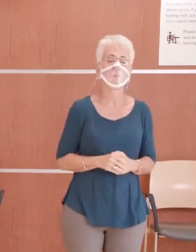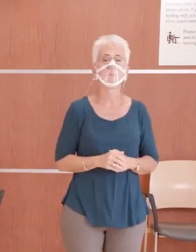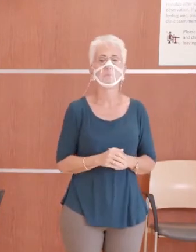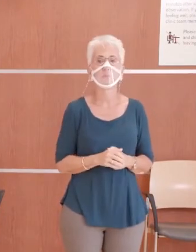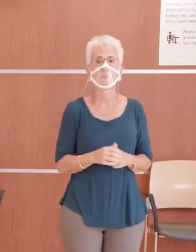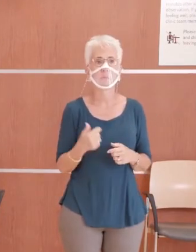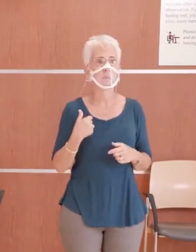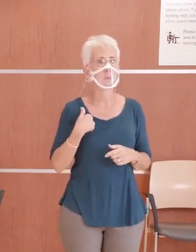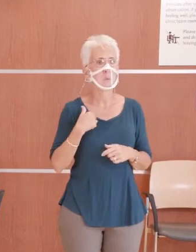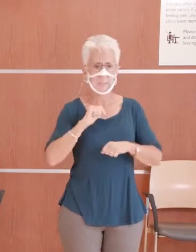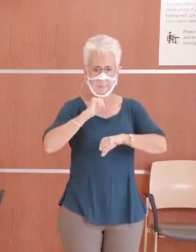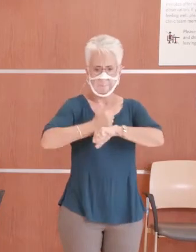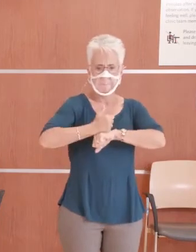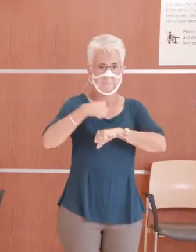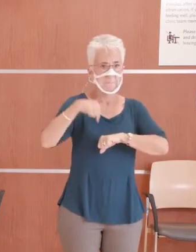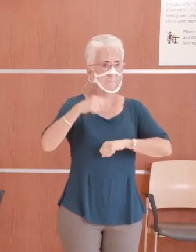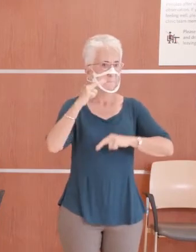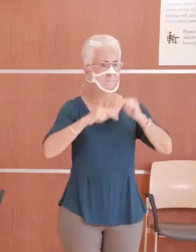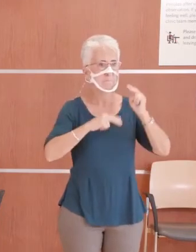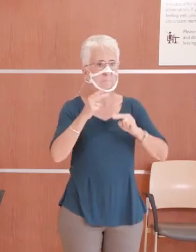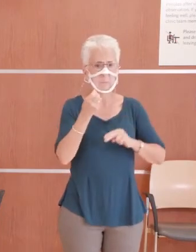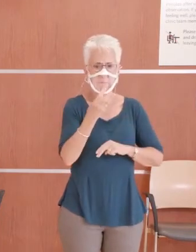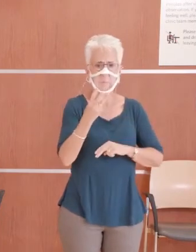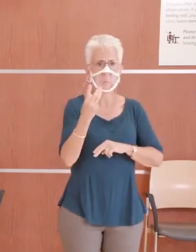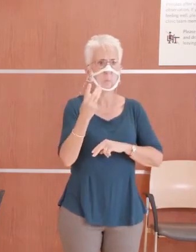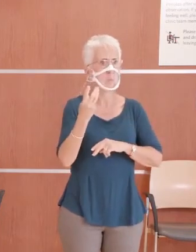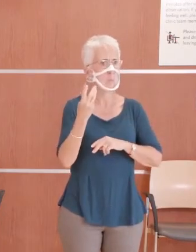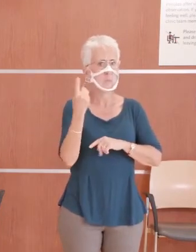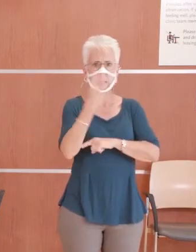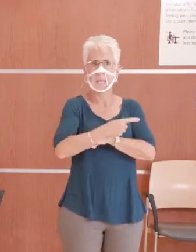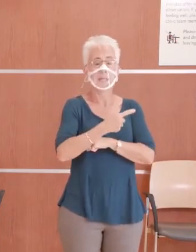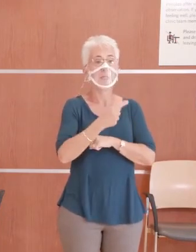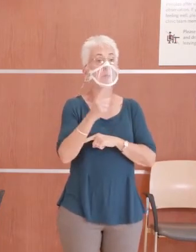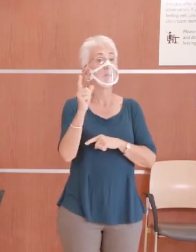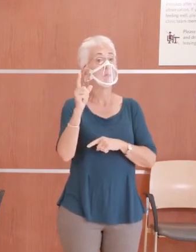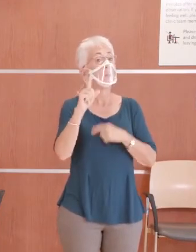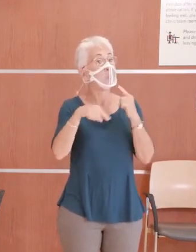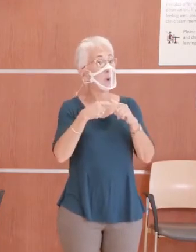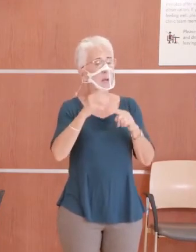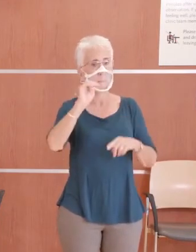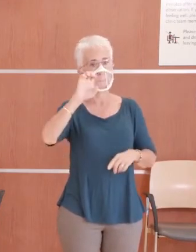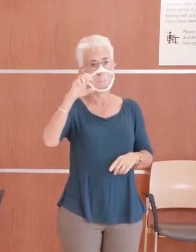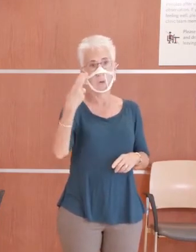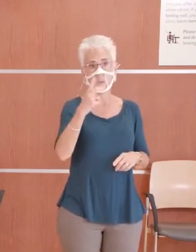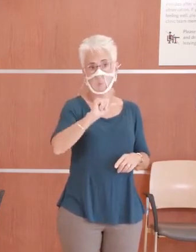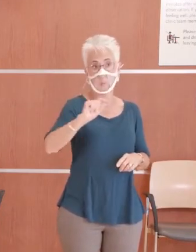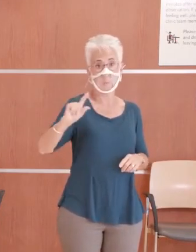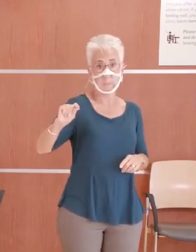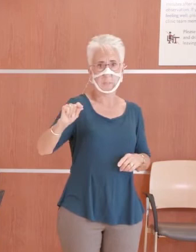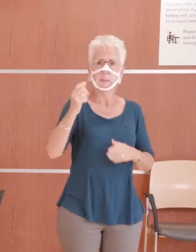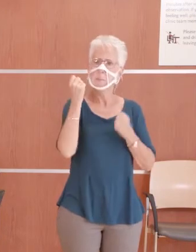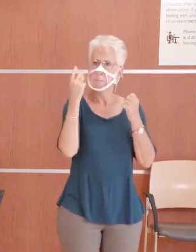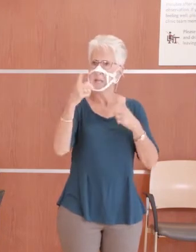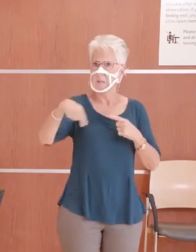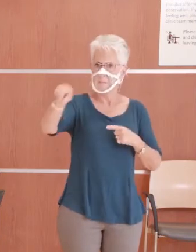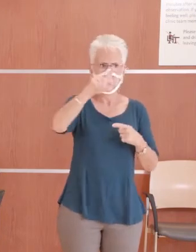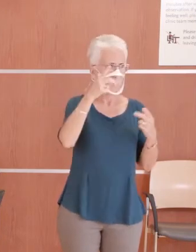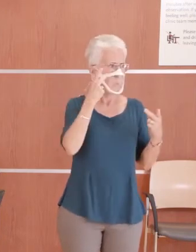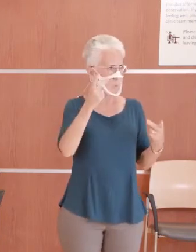this capability up in a matter of days in March 2020. Many of you joined me here when we first showcased